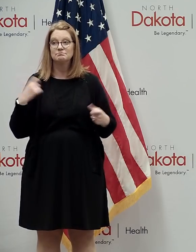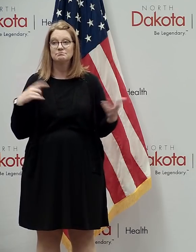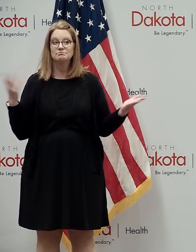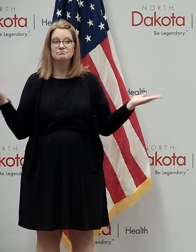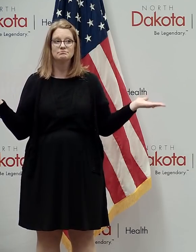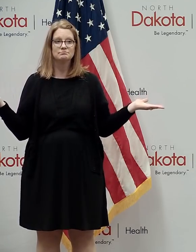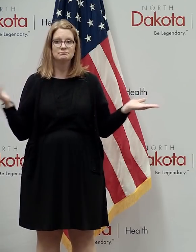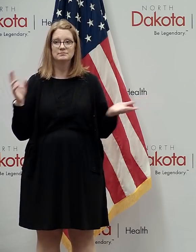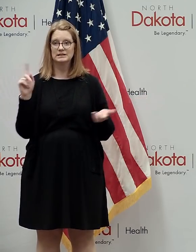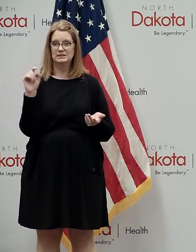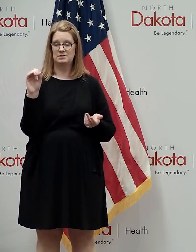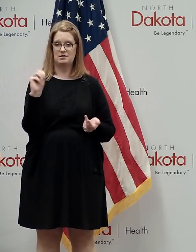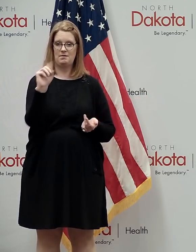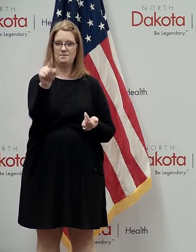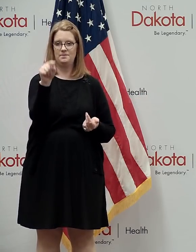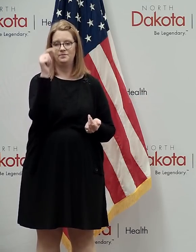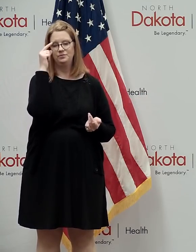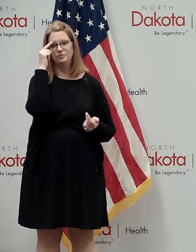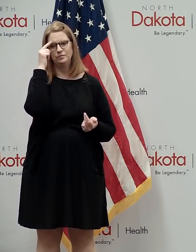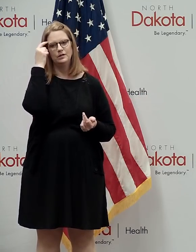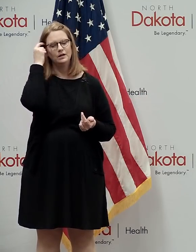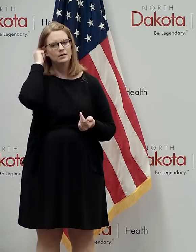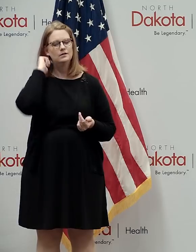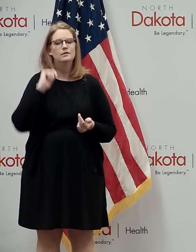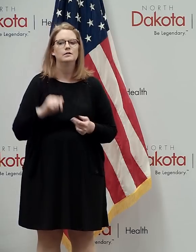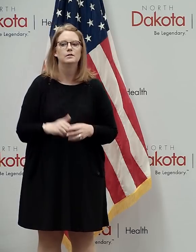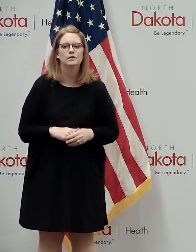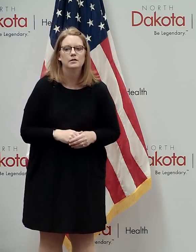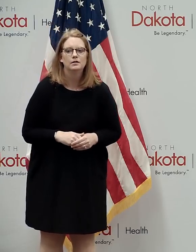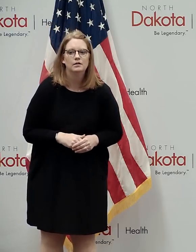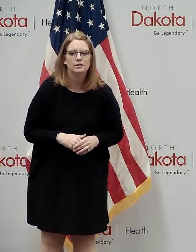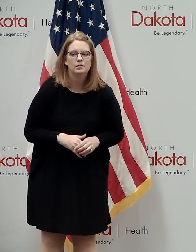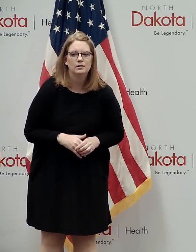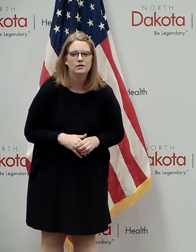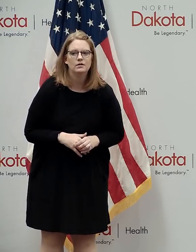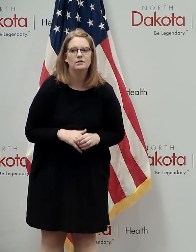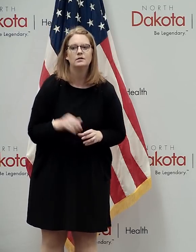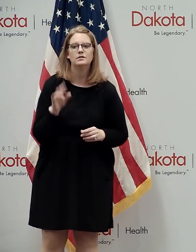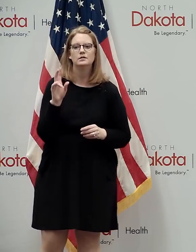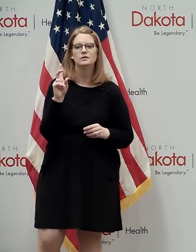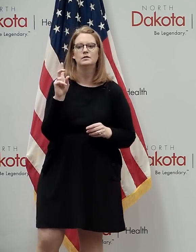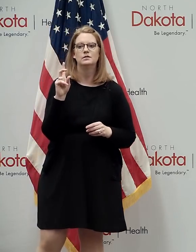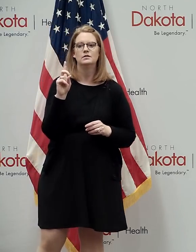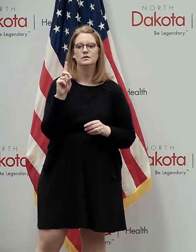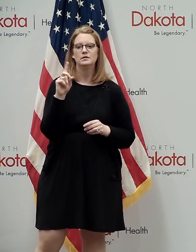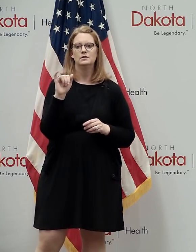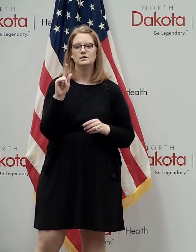also here. Tom, you have a question? I want to ask you a question about the Dakota Access Pipeline,